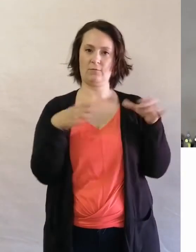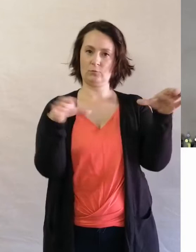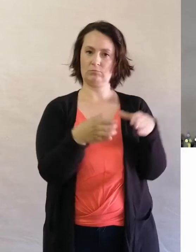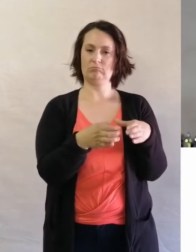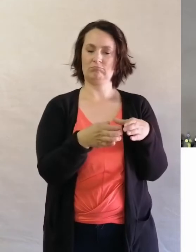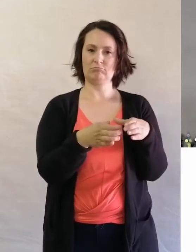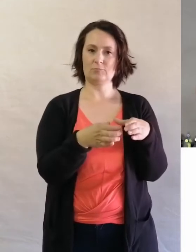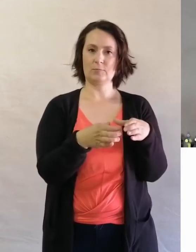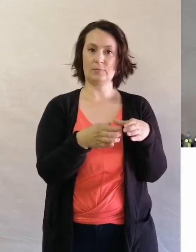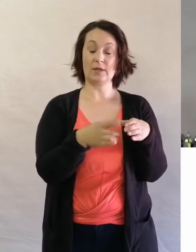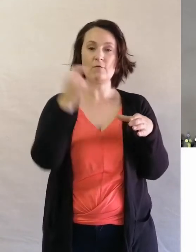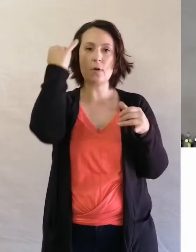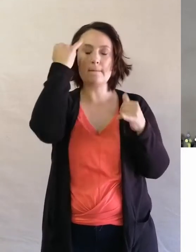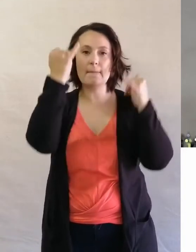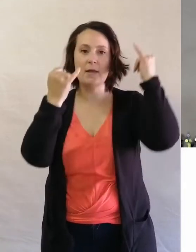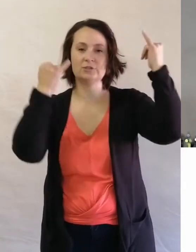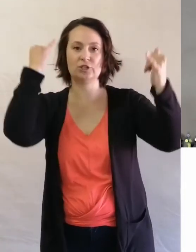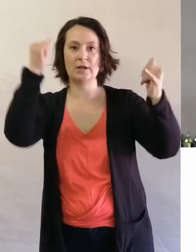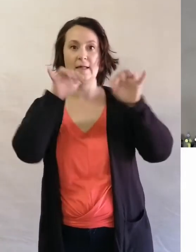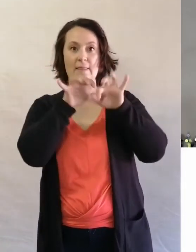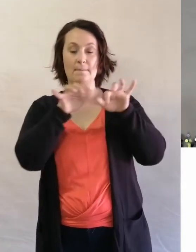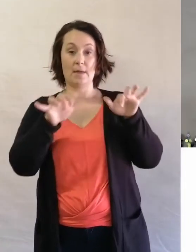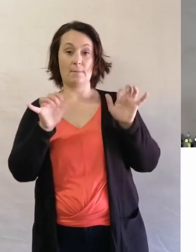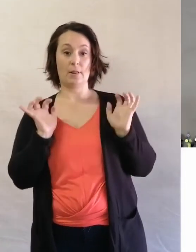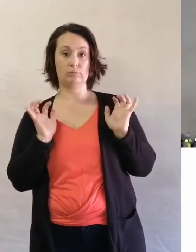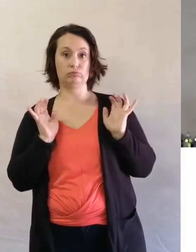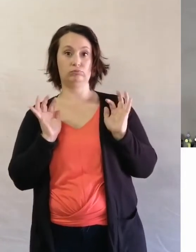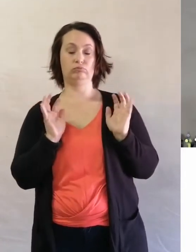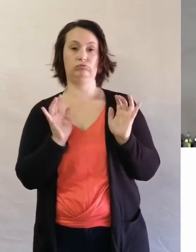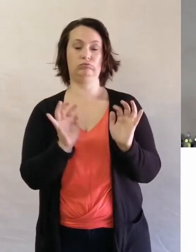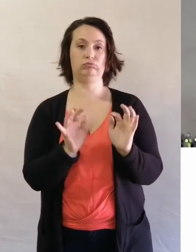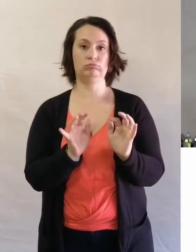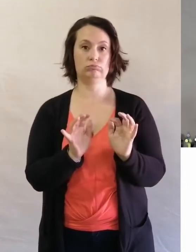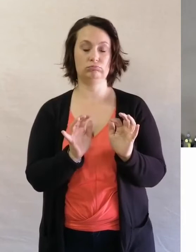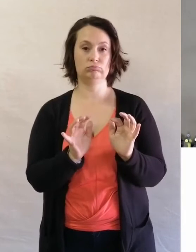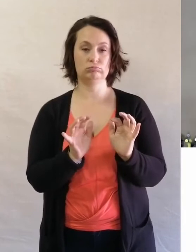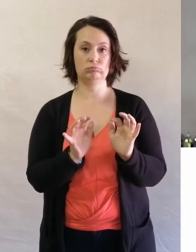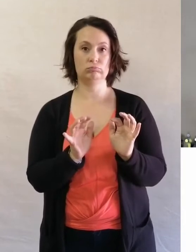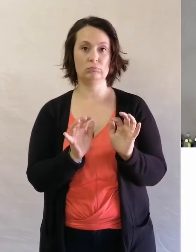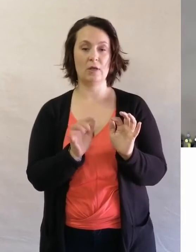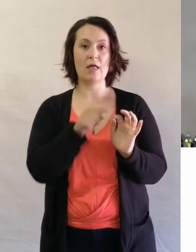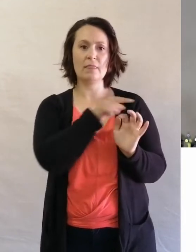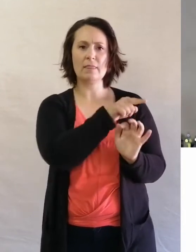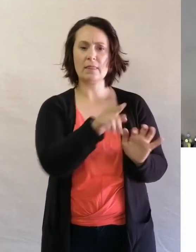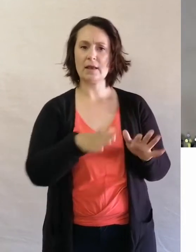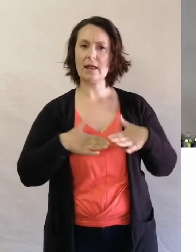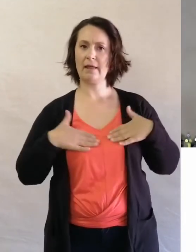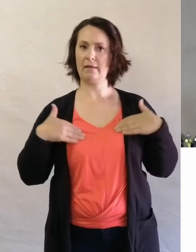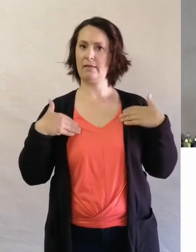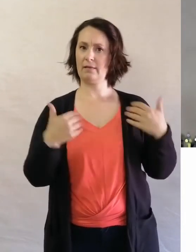Imagine if when people came to home group, and hopefully the home groups are going to happen quite soon now, people got healed in those home